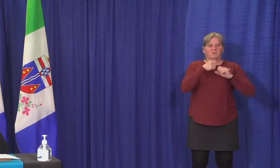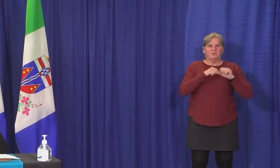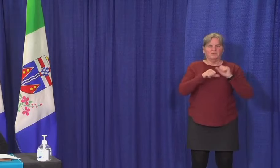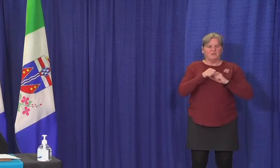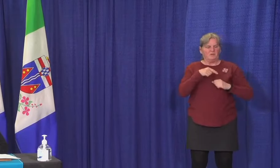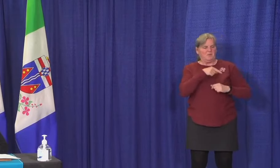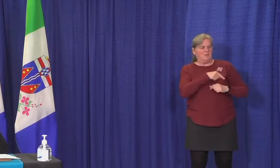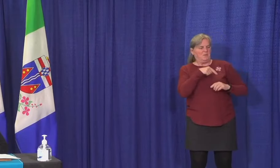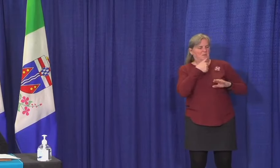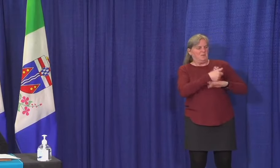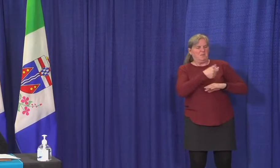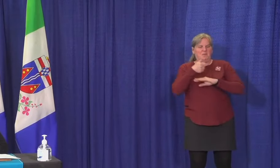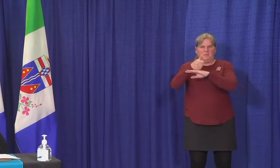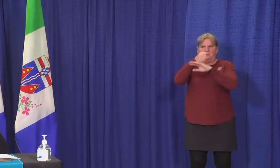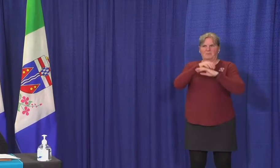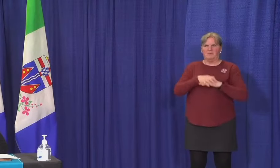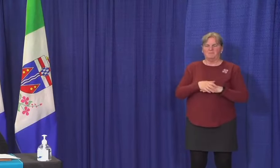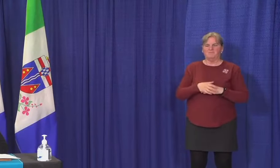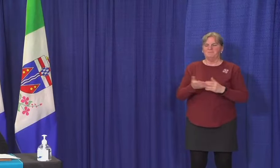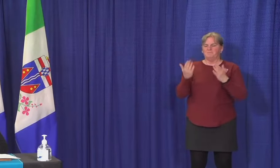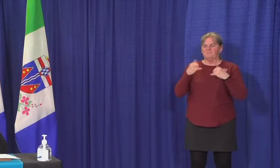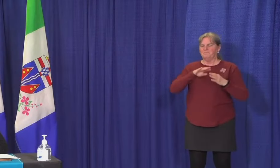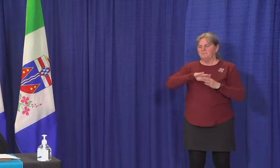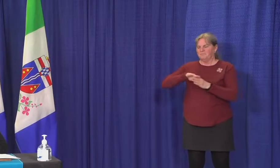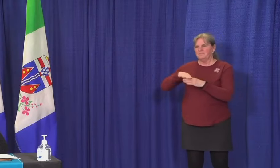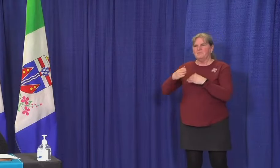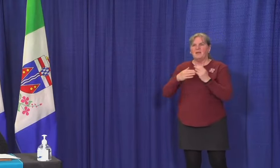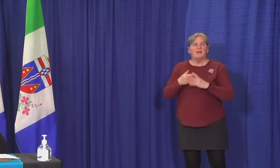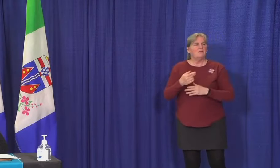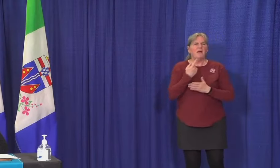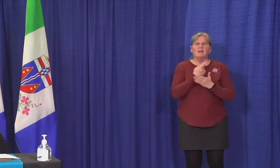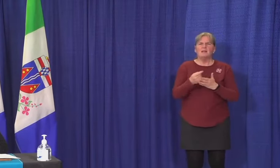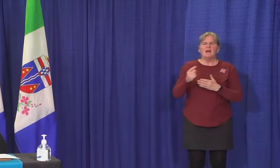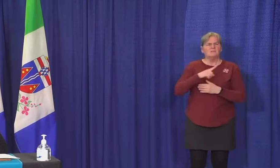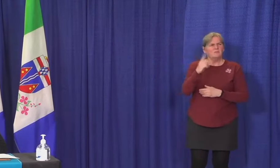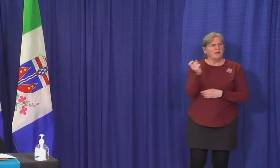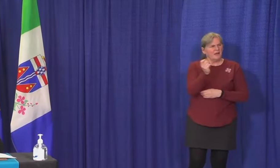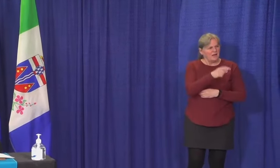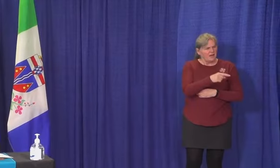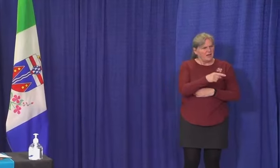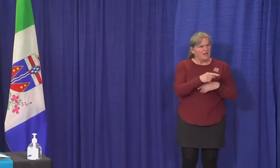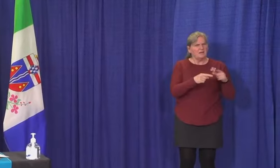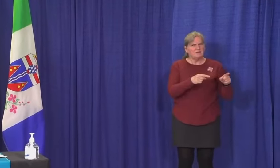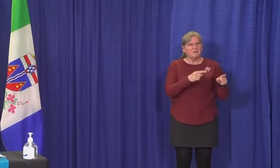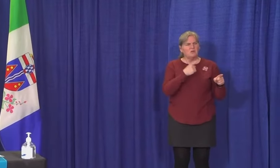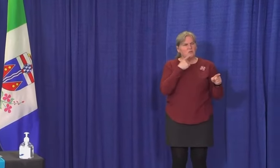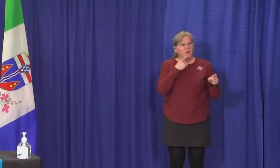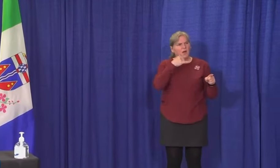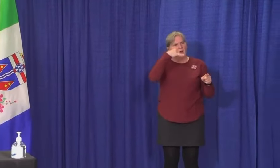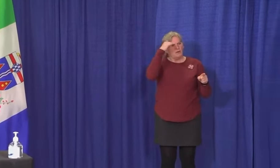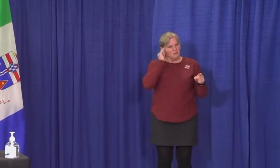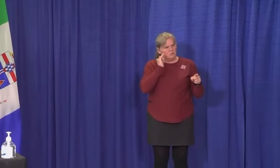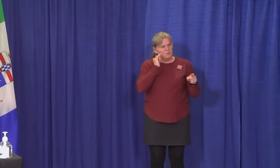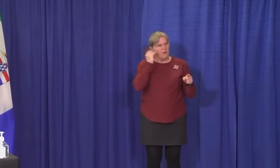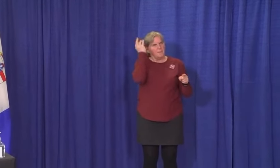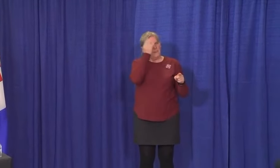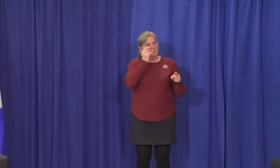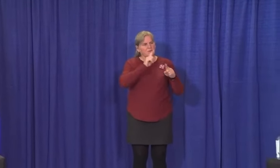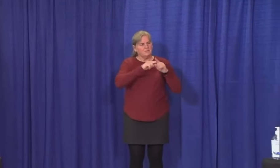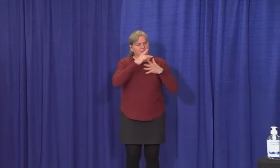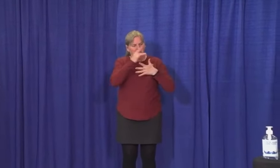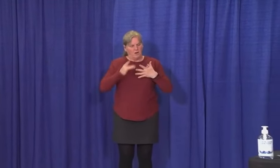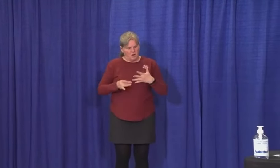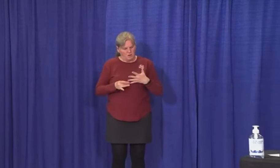Pfizer, and it's for Dr. Hanley. I think last week I had asked about it, and you had said the Yukon is considering all options, but